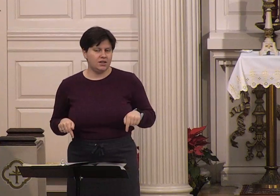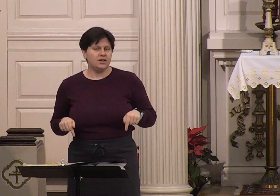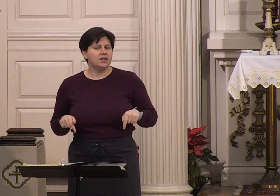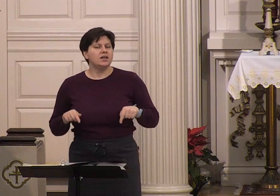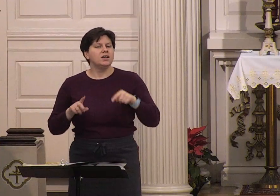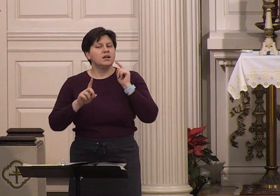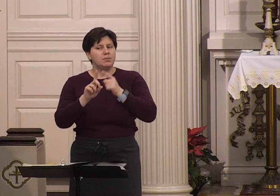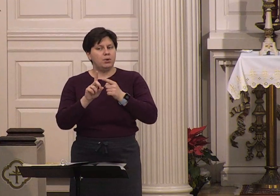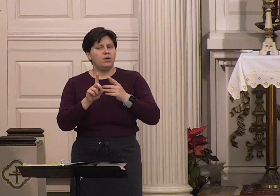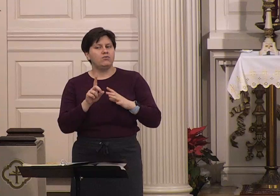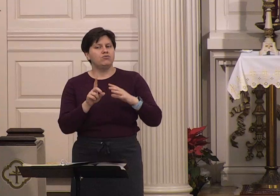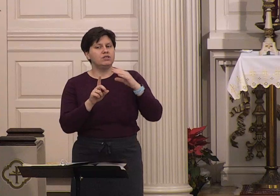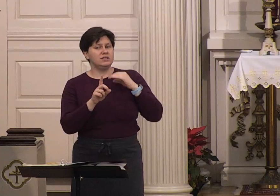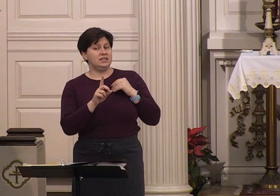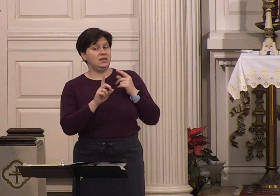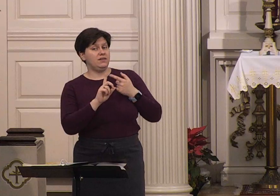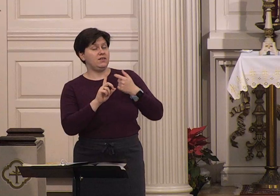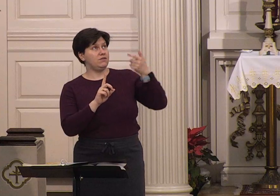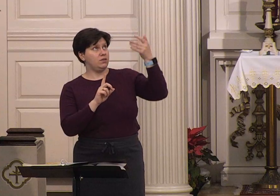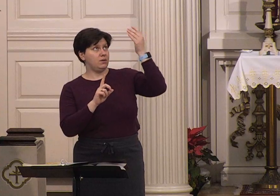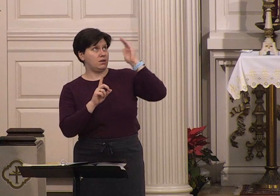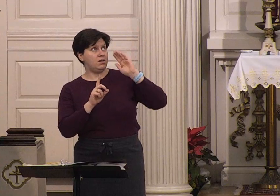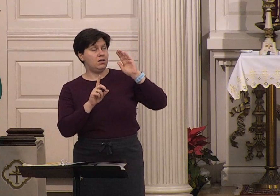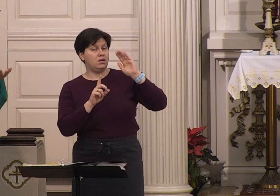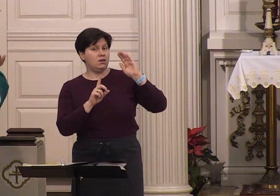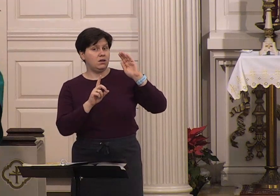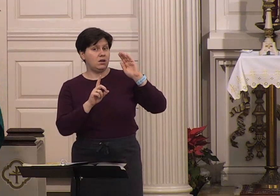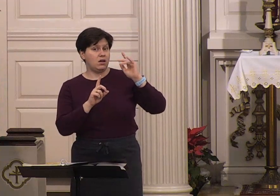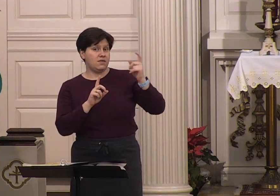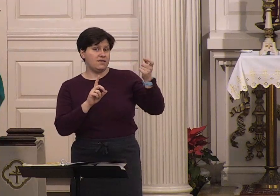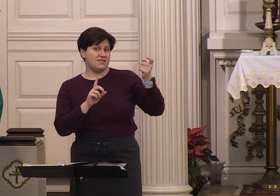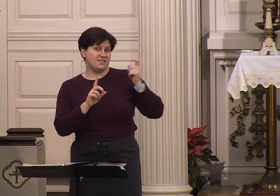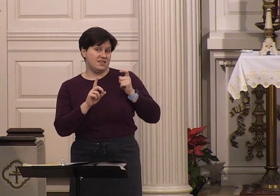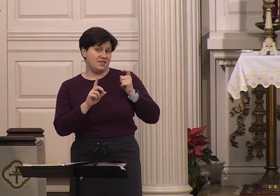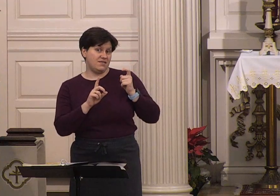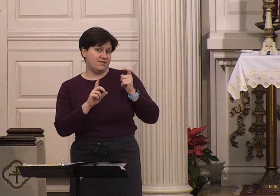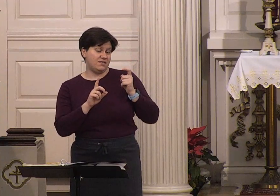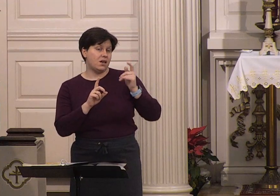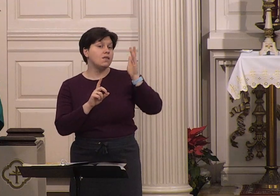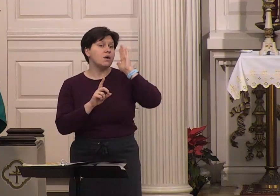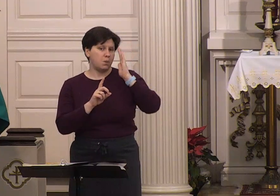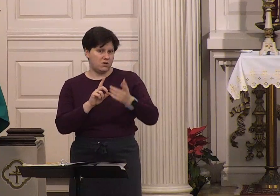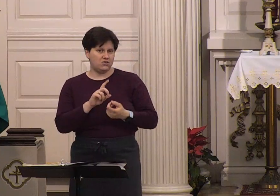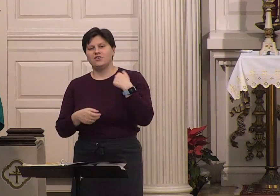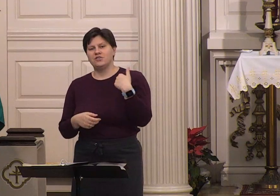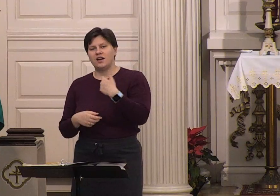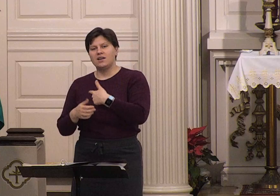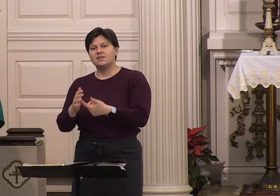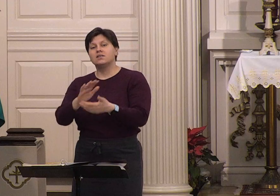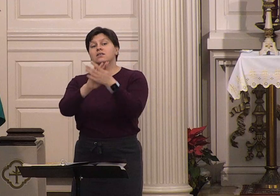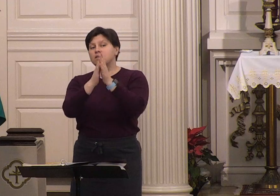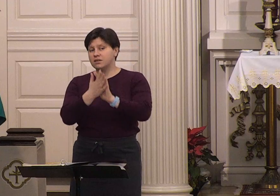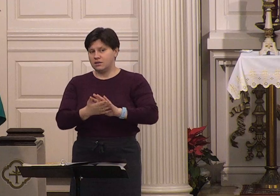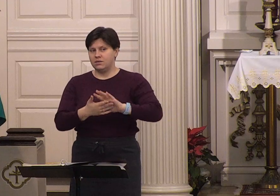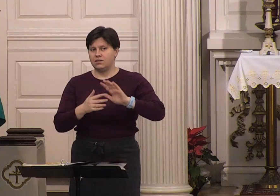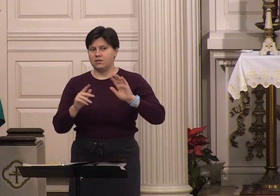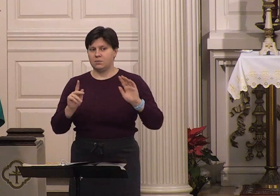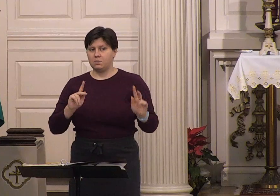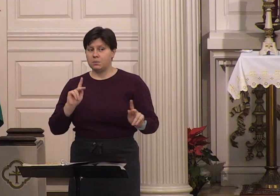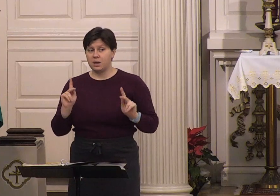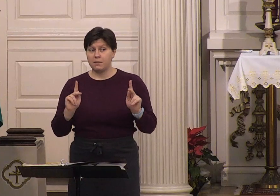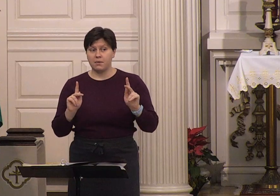God those gifts which will change us into the people who are